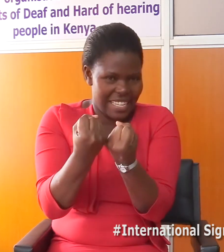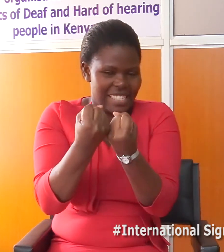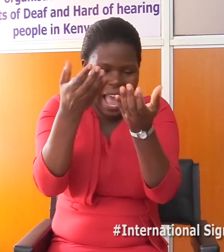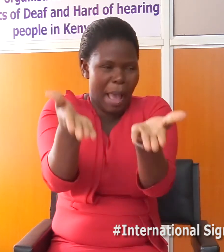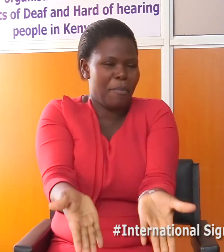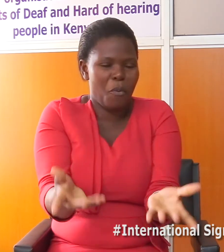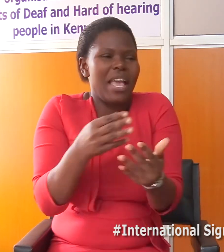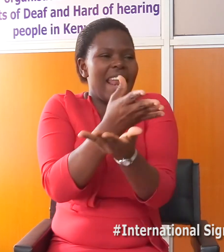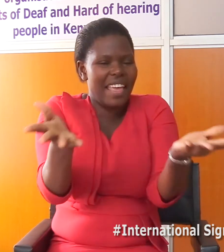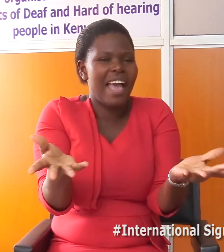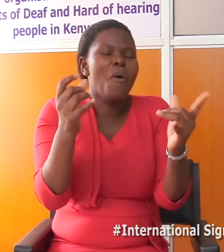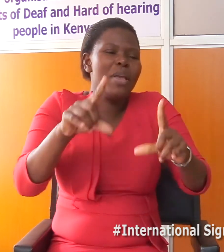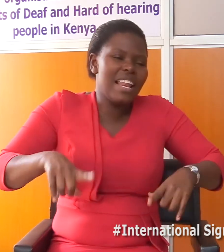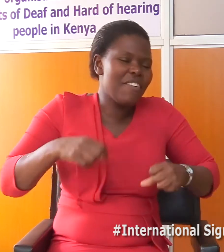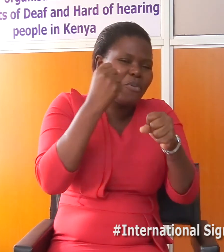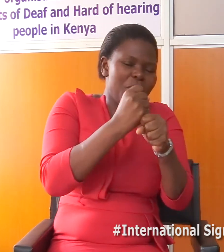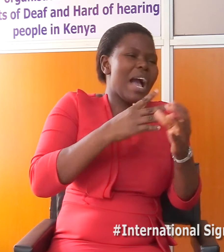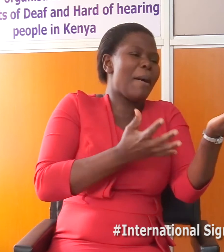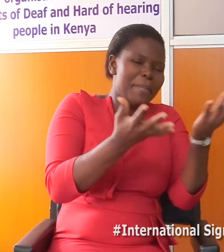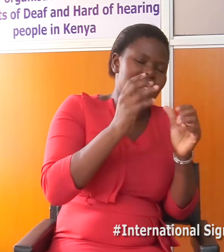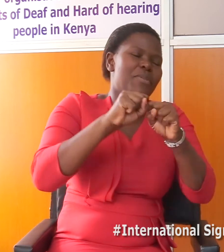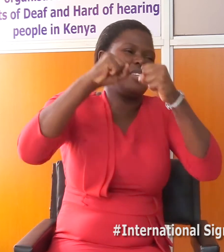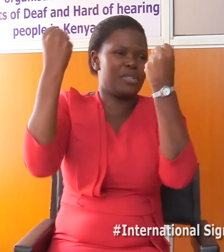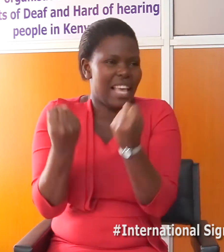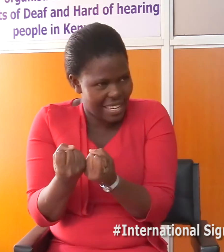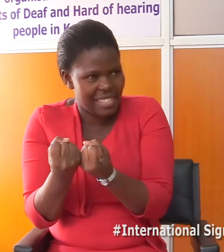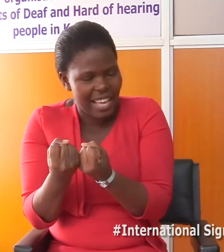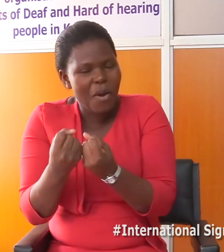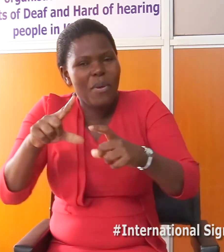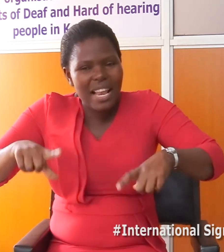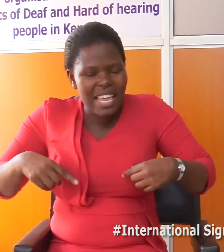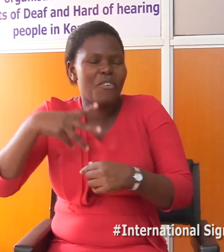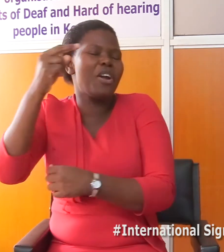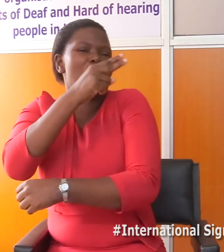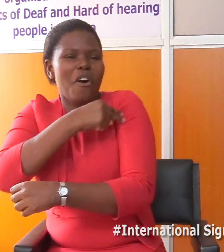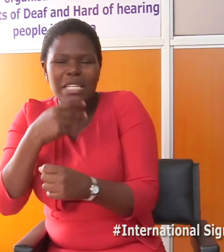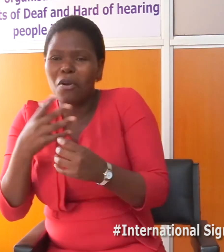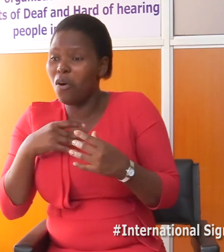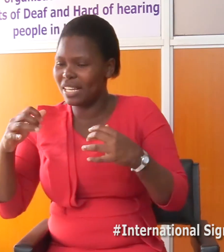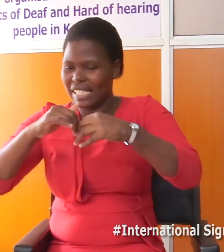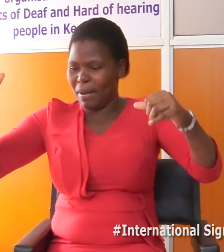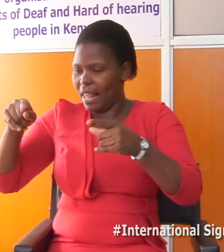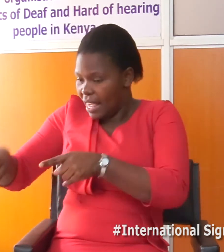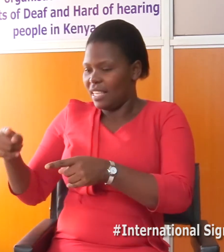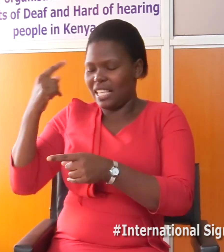or they are the people that we are them in the society, and also we do services with them together. Also, likewise,